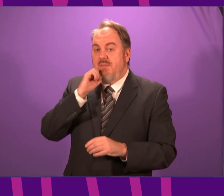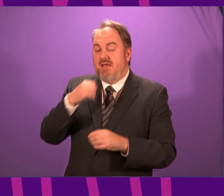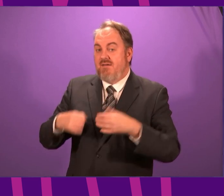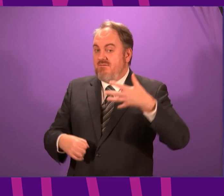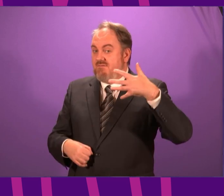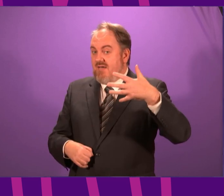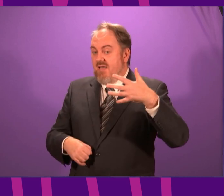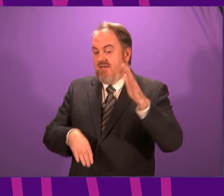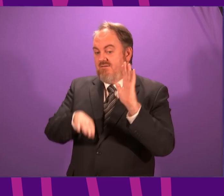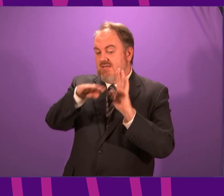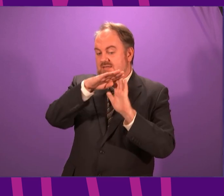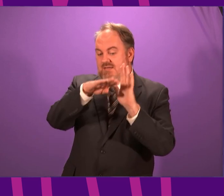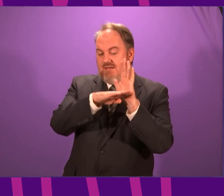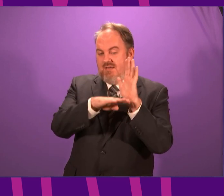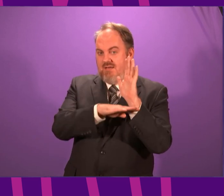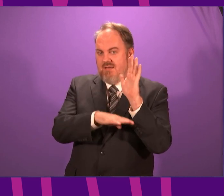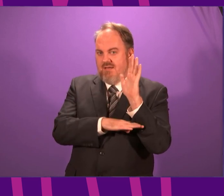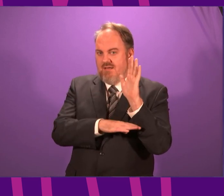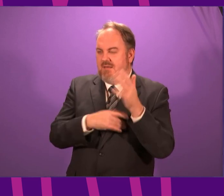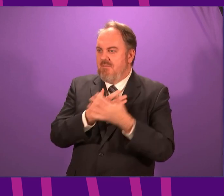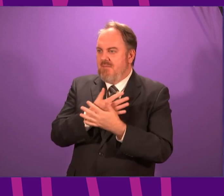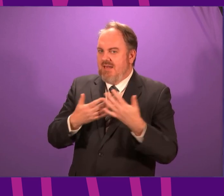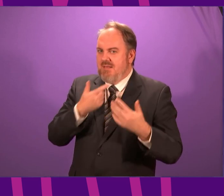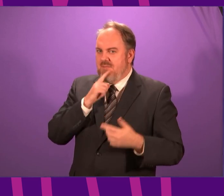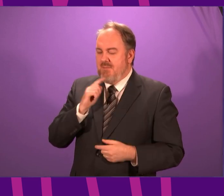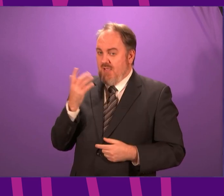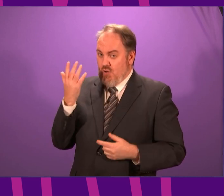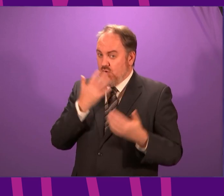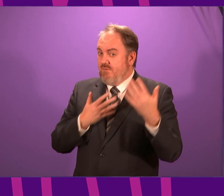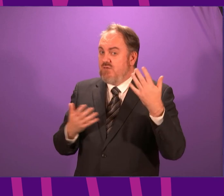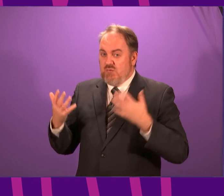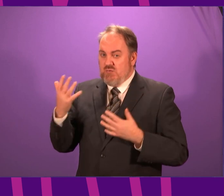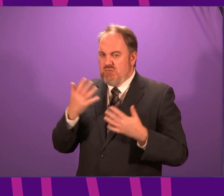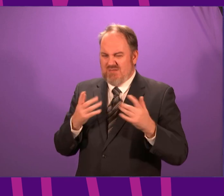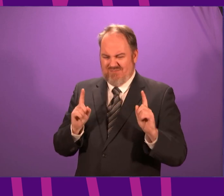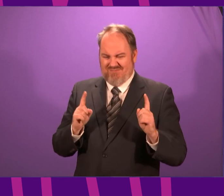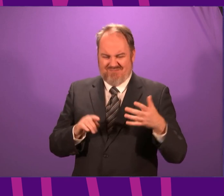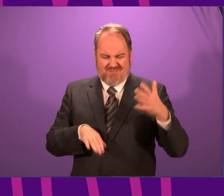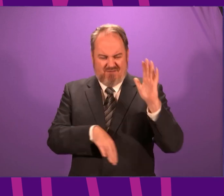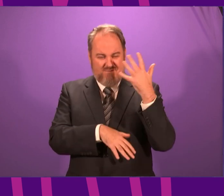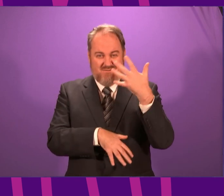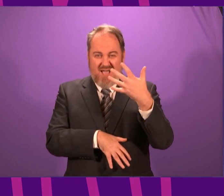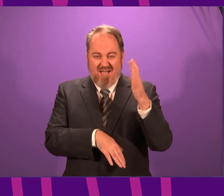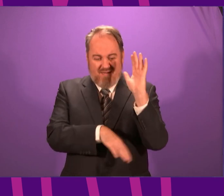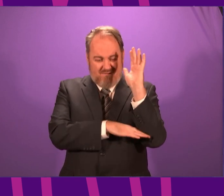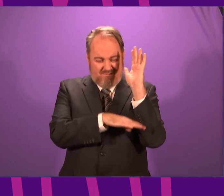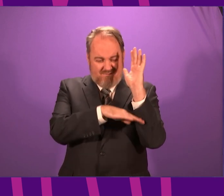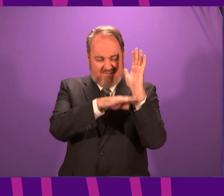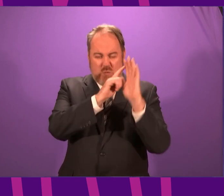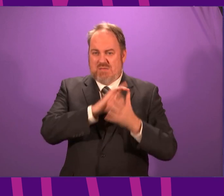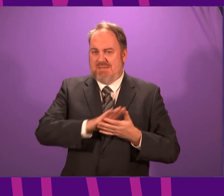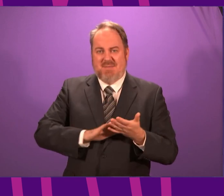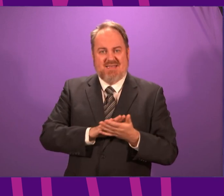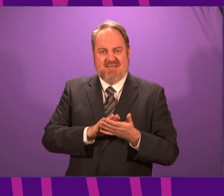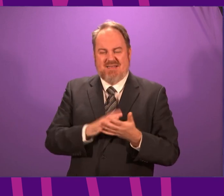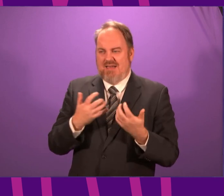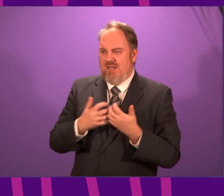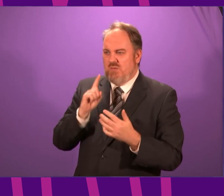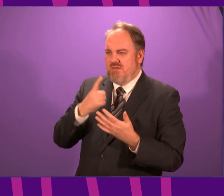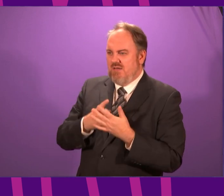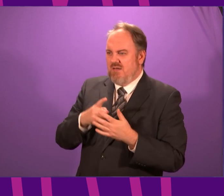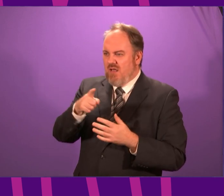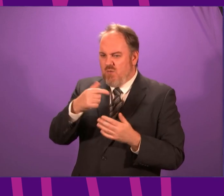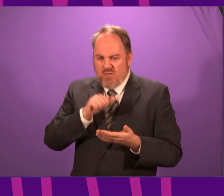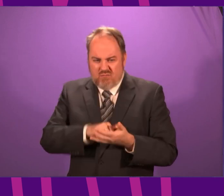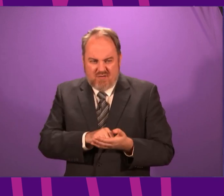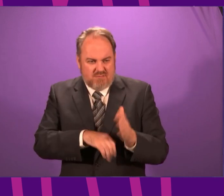matrix, which is already causing considerable confusion and brings many questions about how decisions will be made and if we're on the